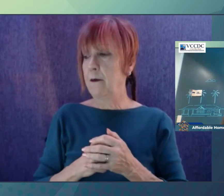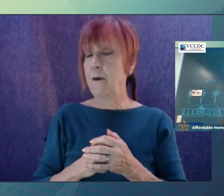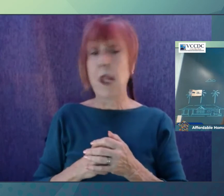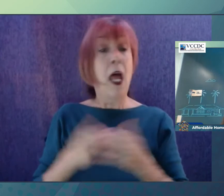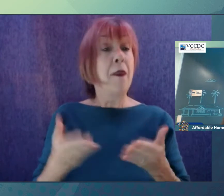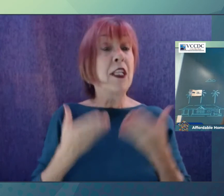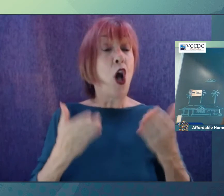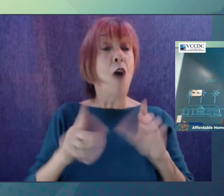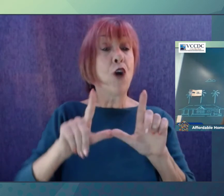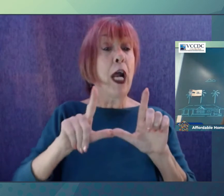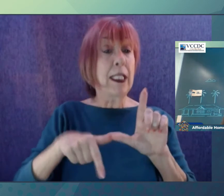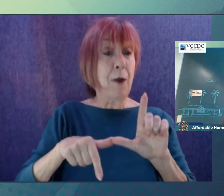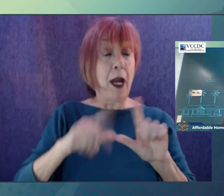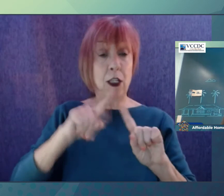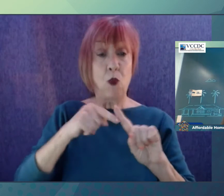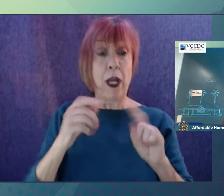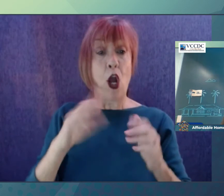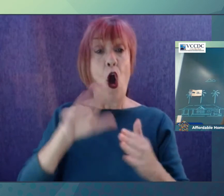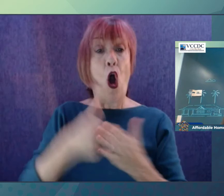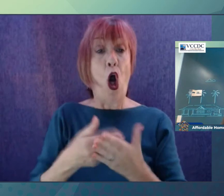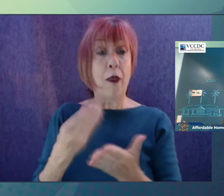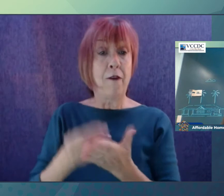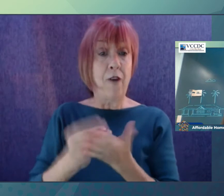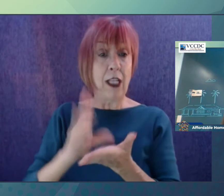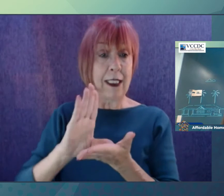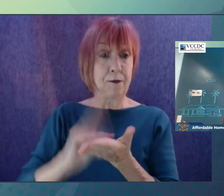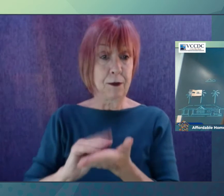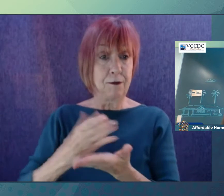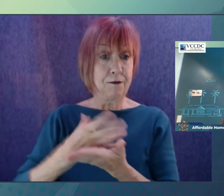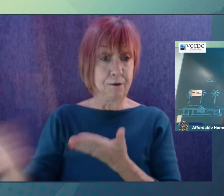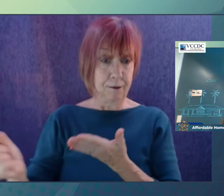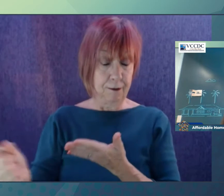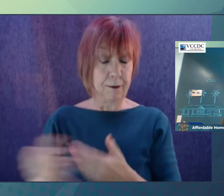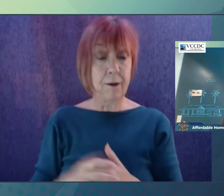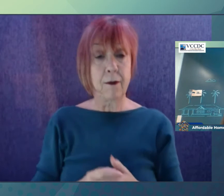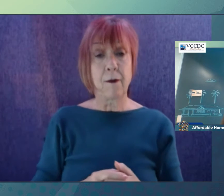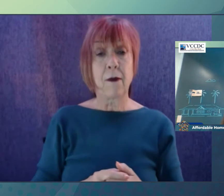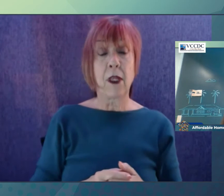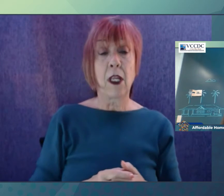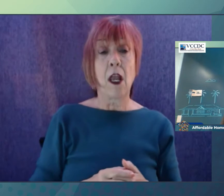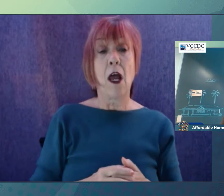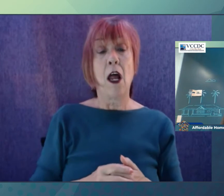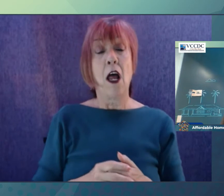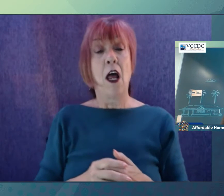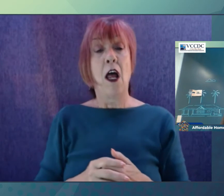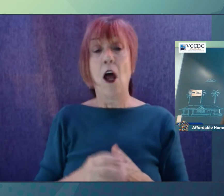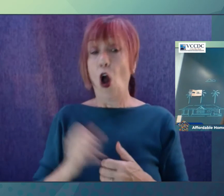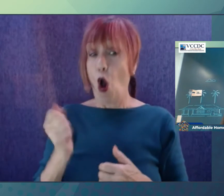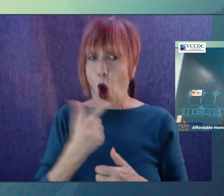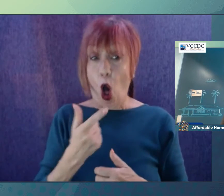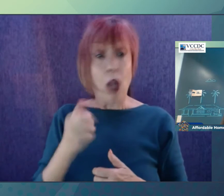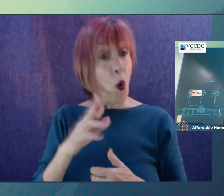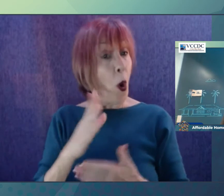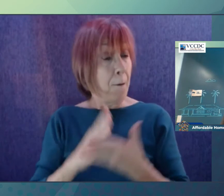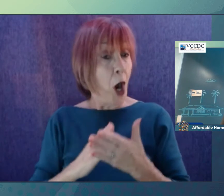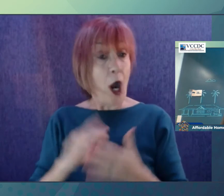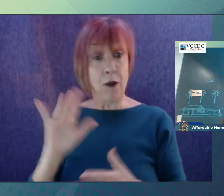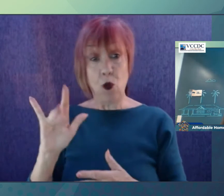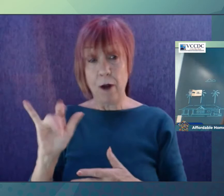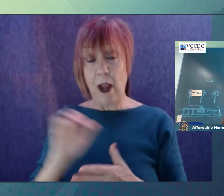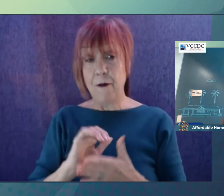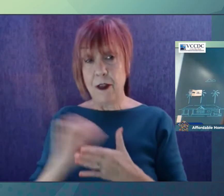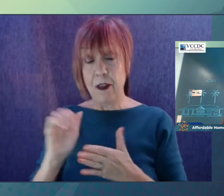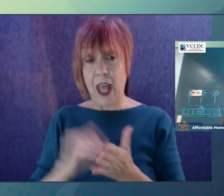offer expires when all of the funds have been exhausted. All or portion of the $25,000 offer may be reported